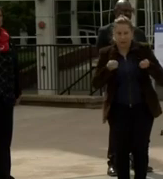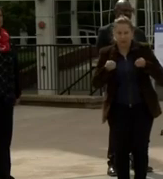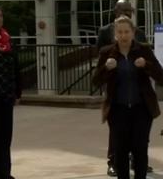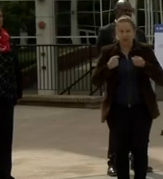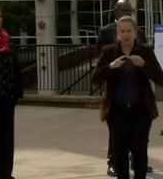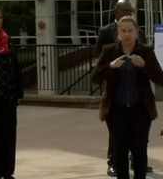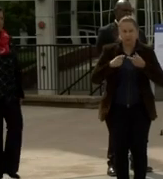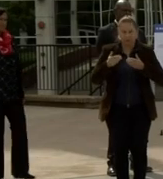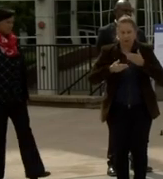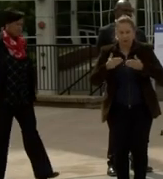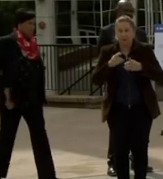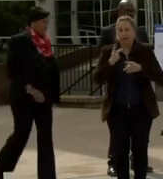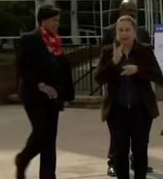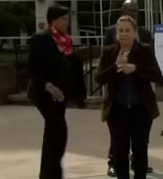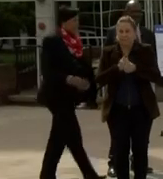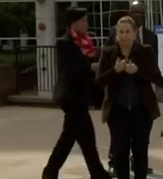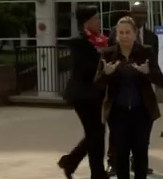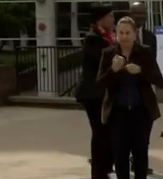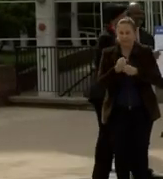staff.